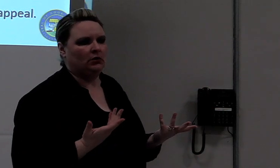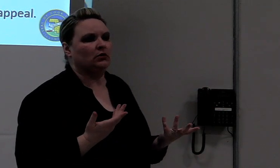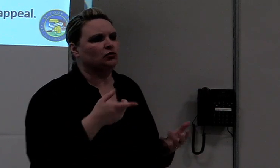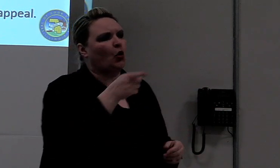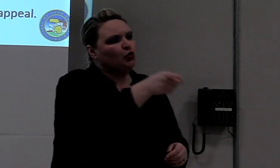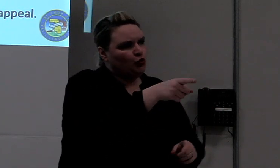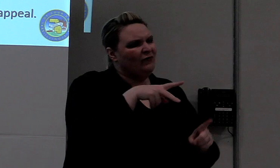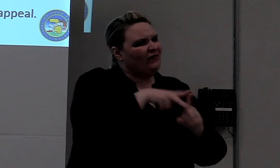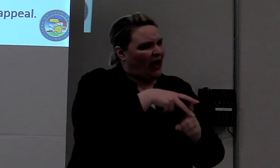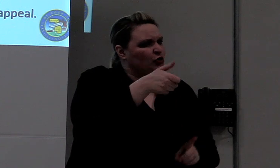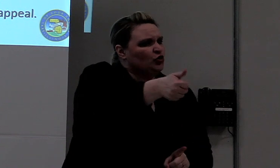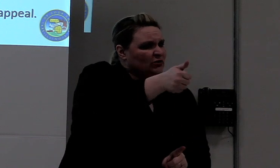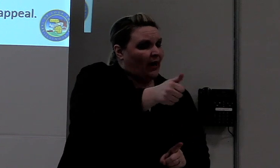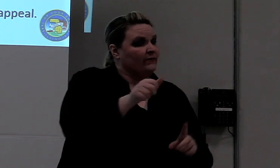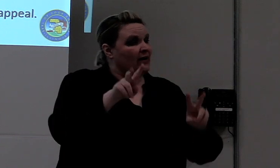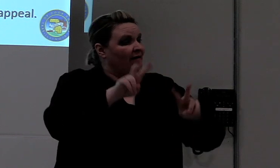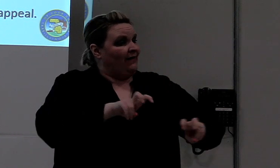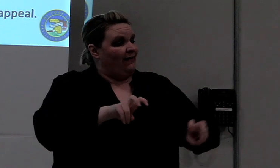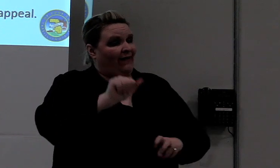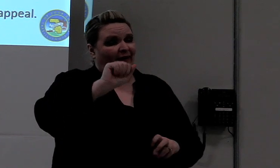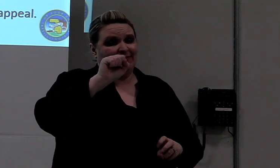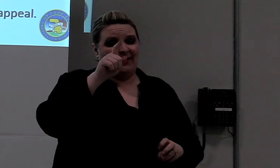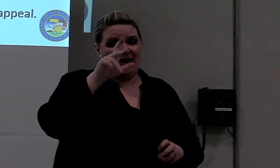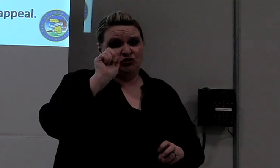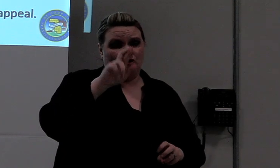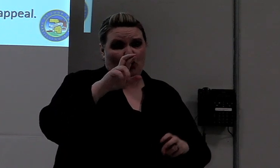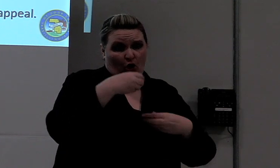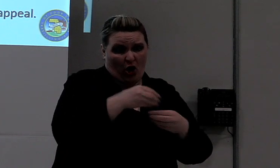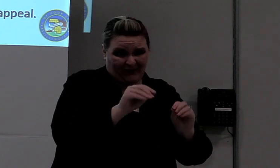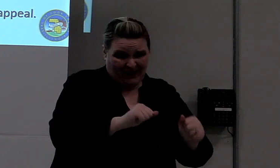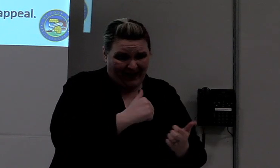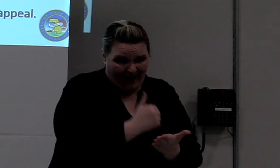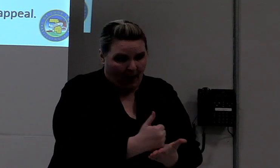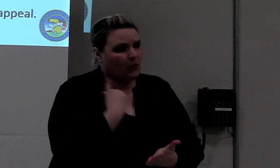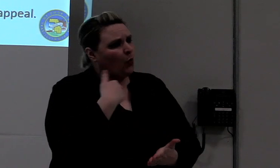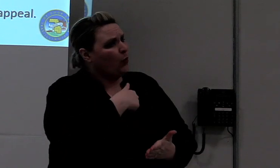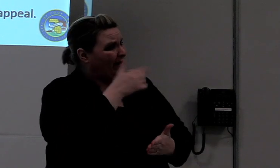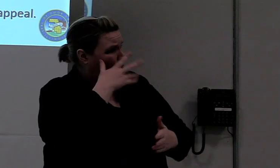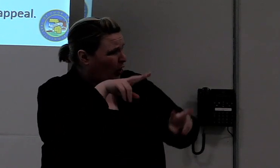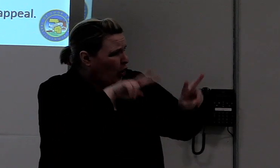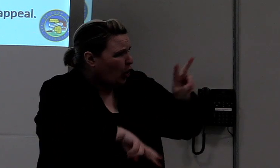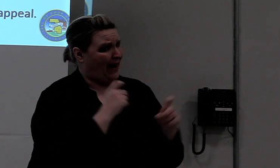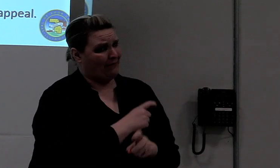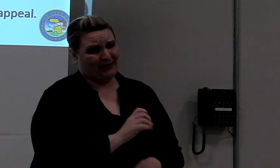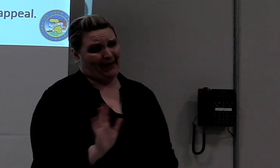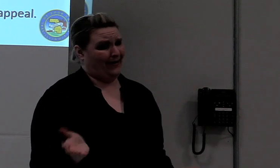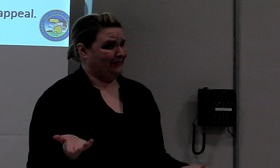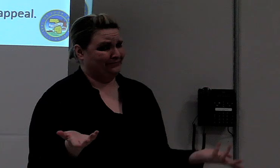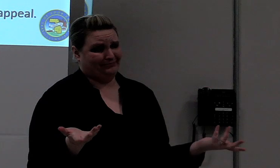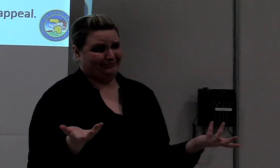yourself. The assessor's office can help. We can help. We'll get it. It's not as complicated as most people think.